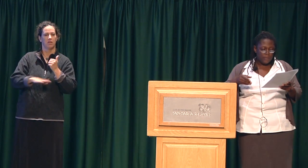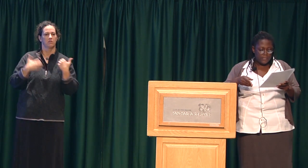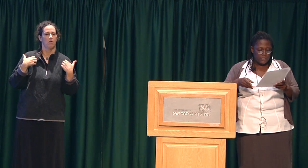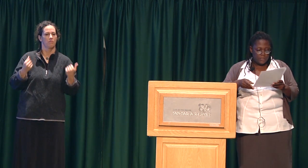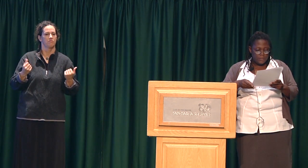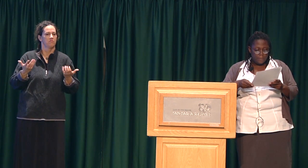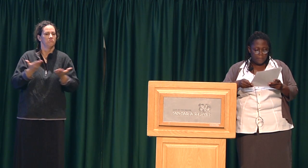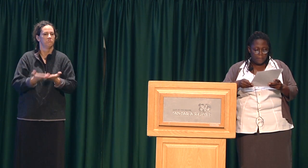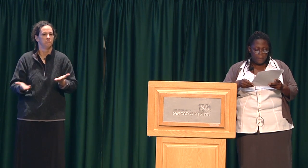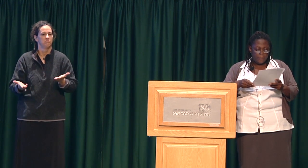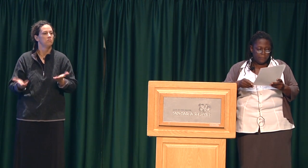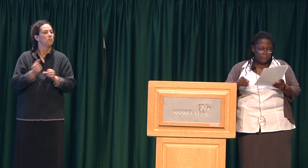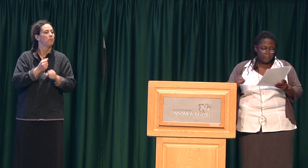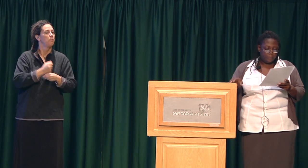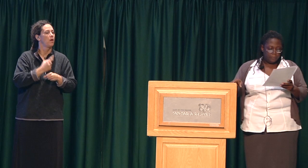appropriate health decisions.